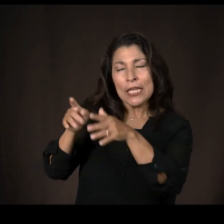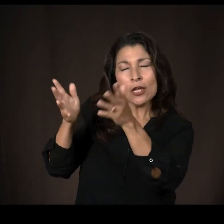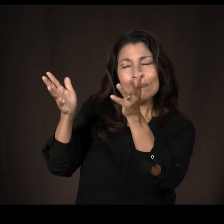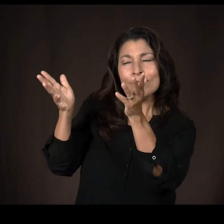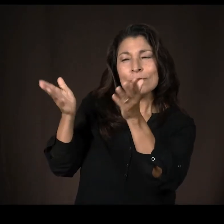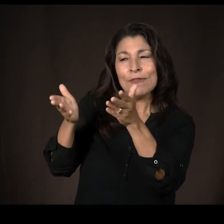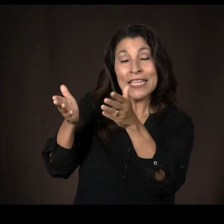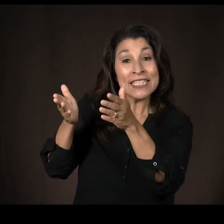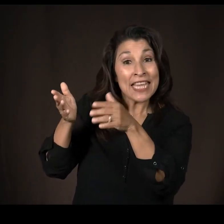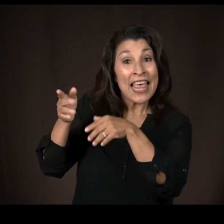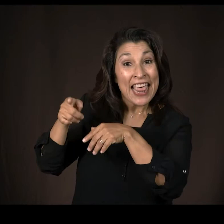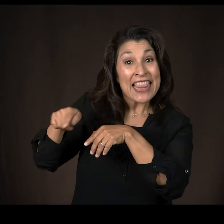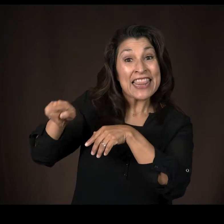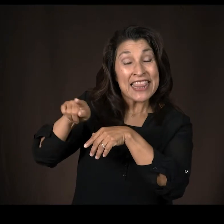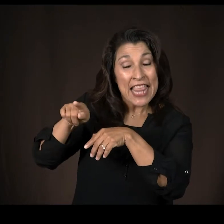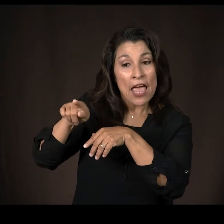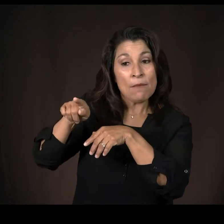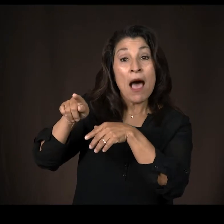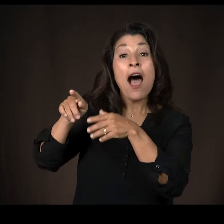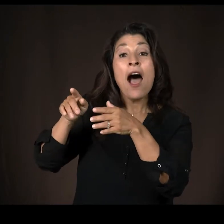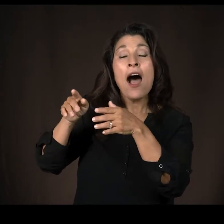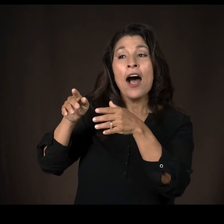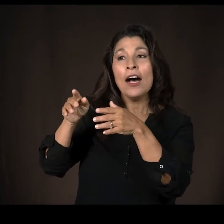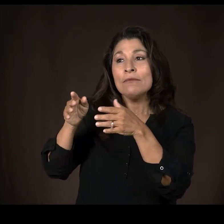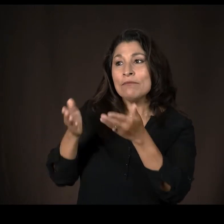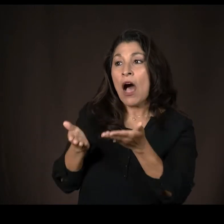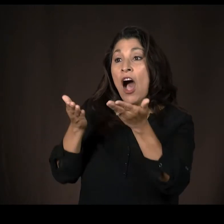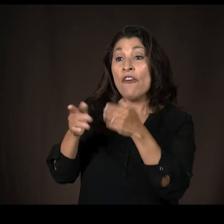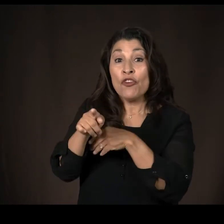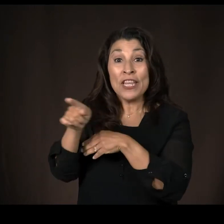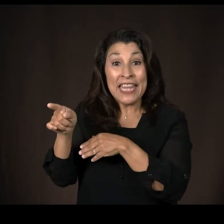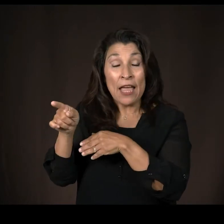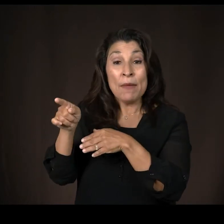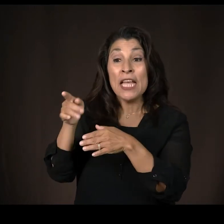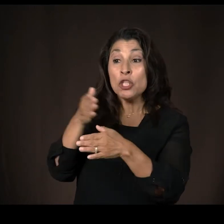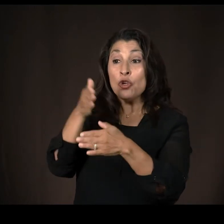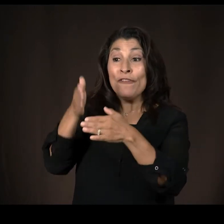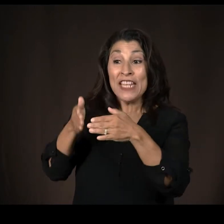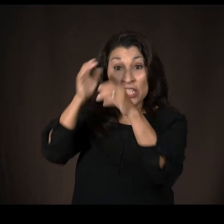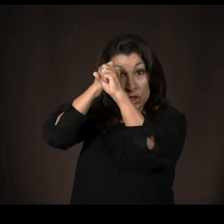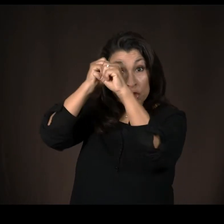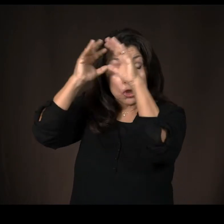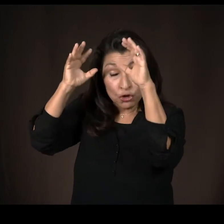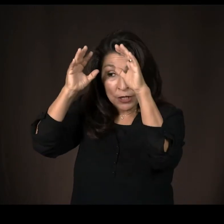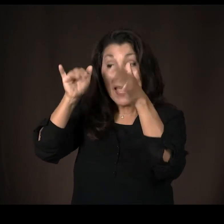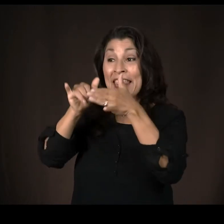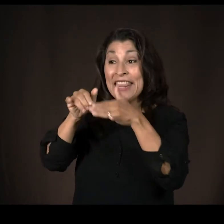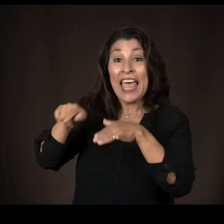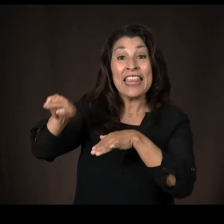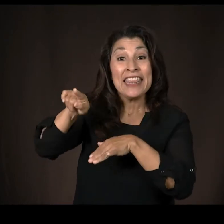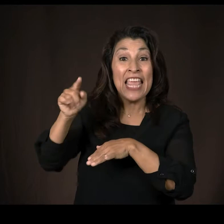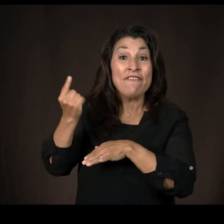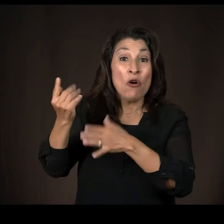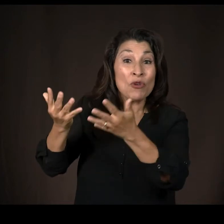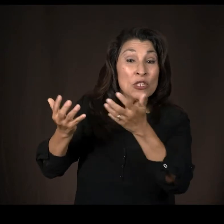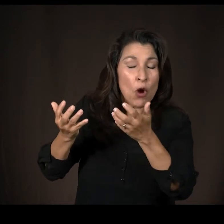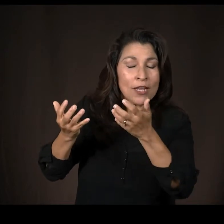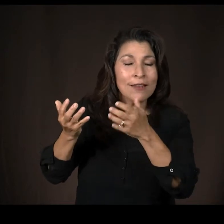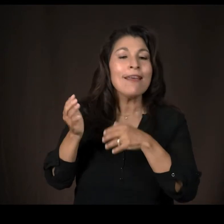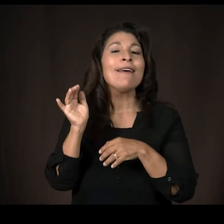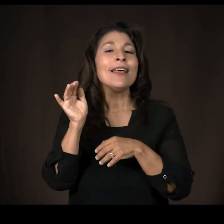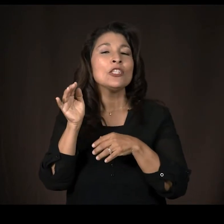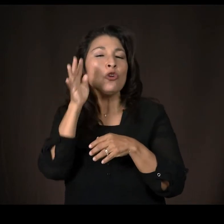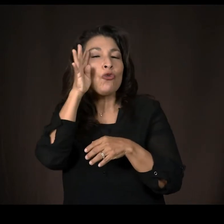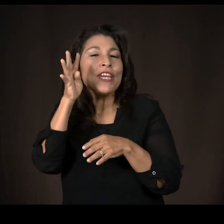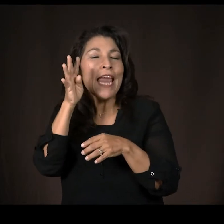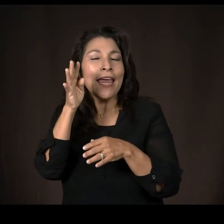offering to help them accomplish something they've always wanted. You create a sense of community. This is what leadership's